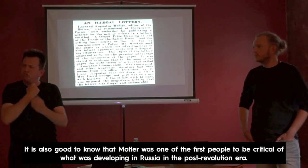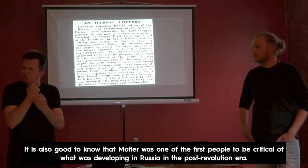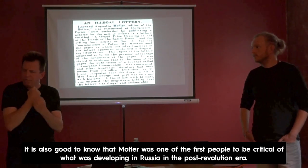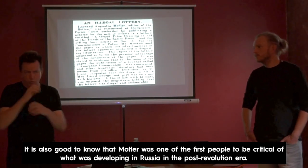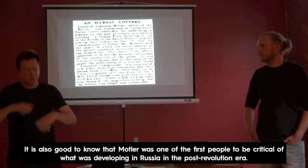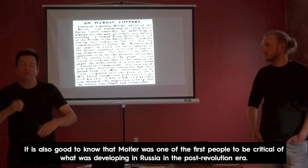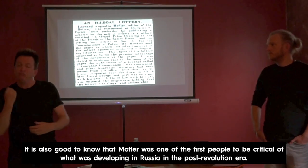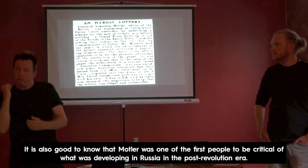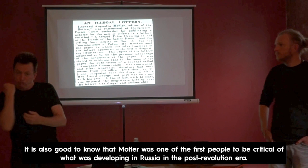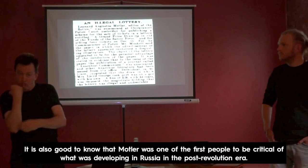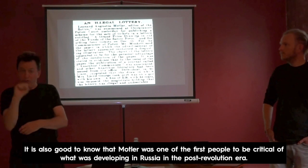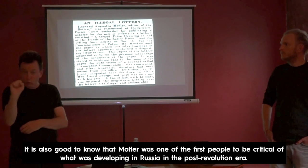era.